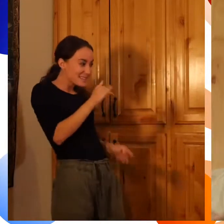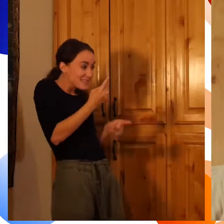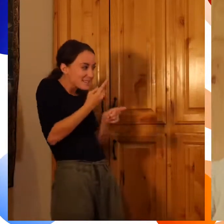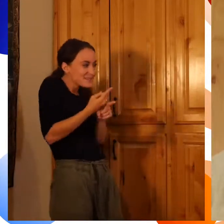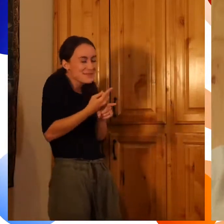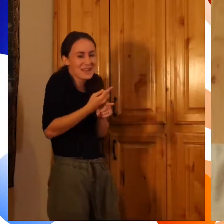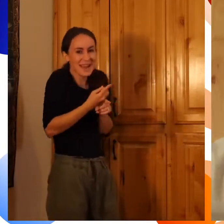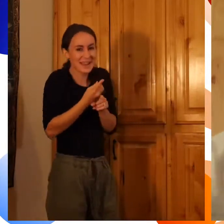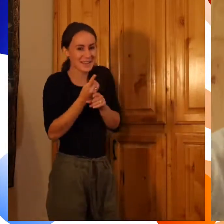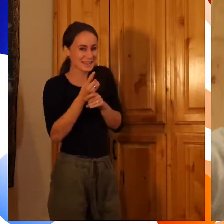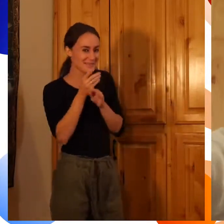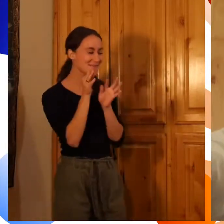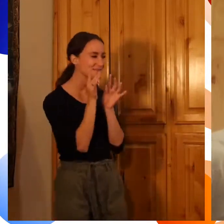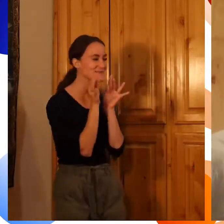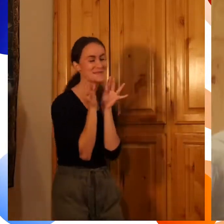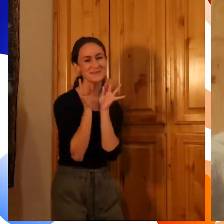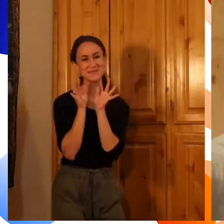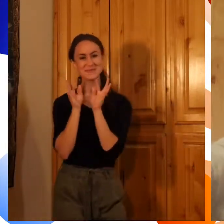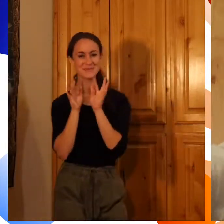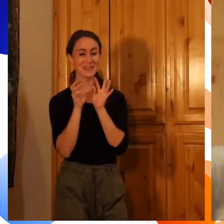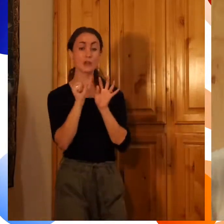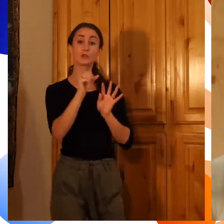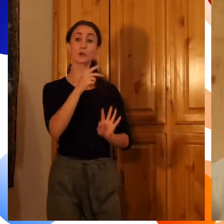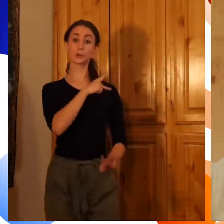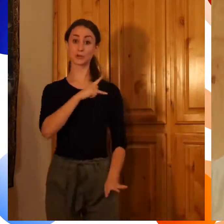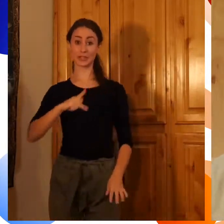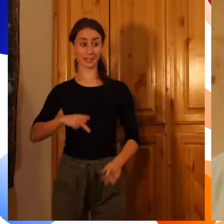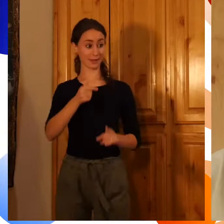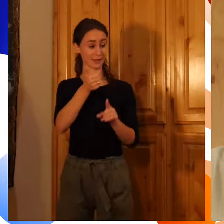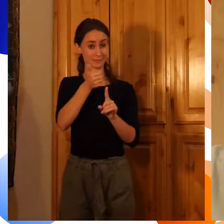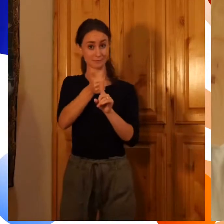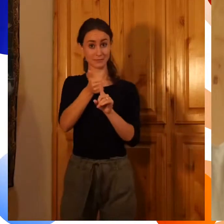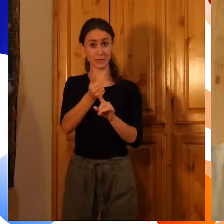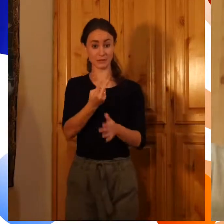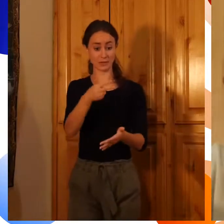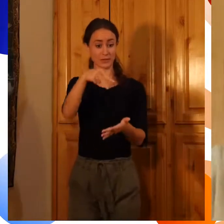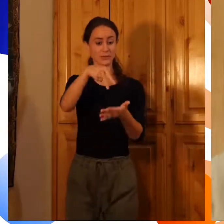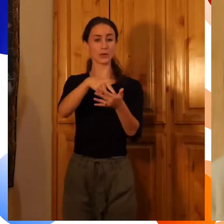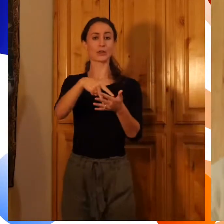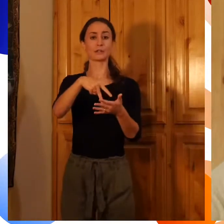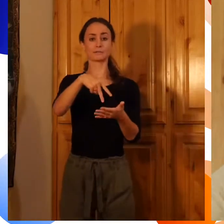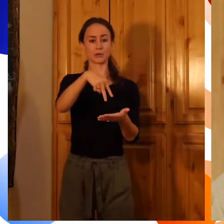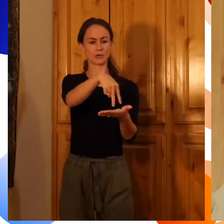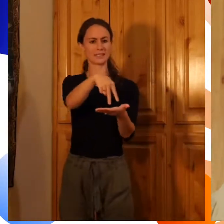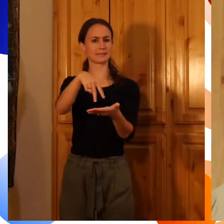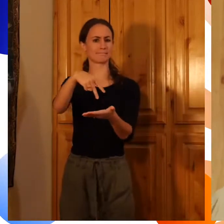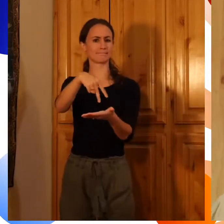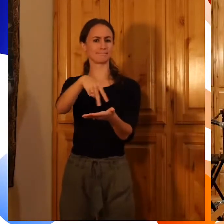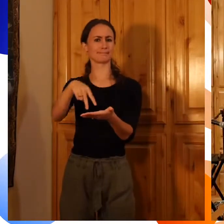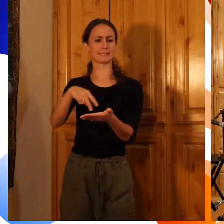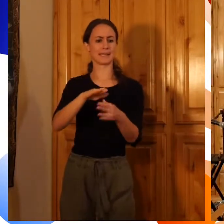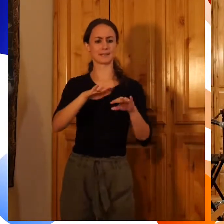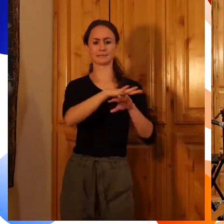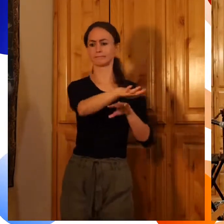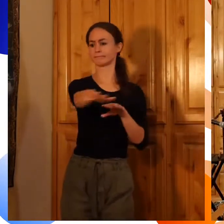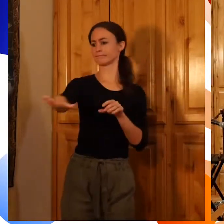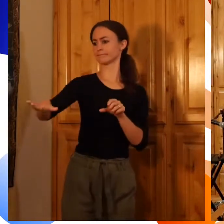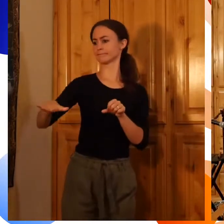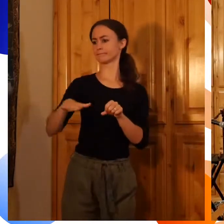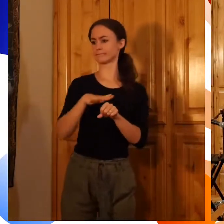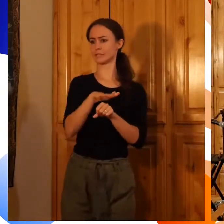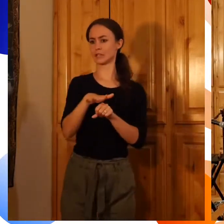the great goblin king stood out on the dance floor, and all of his groomsmen stood around him, who were, in fact, hideous goblin